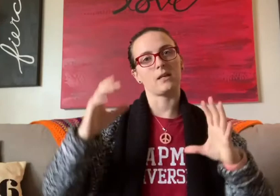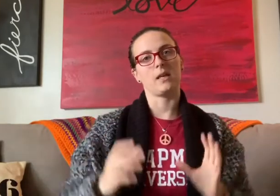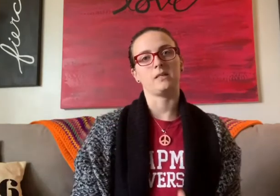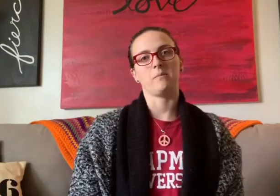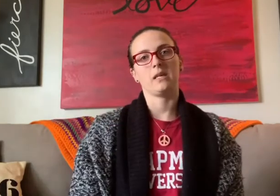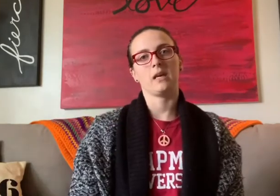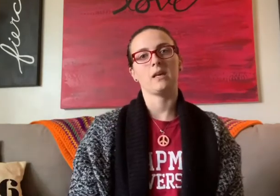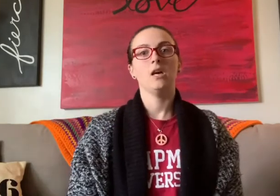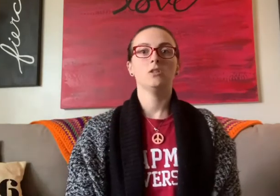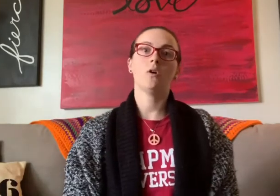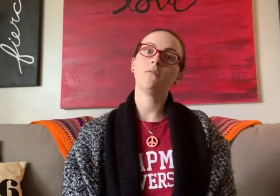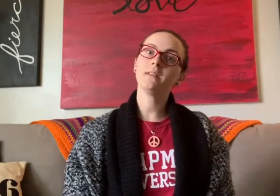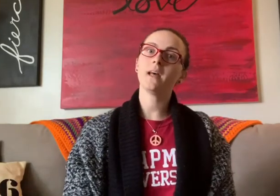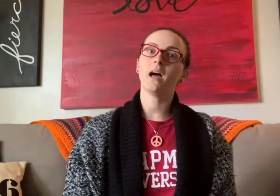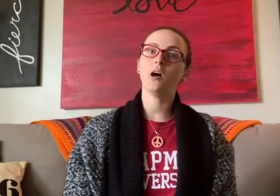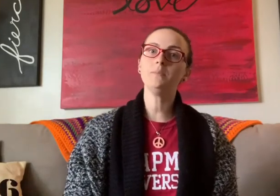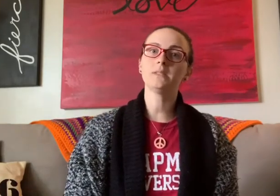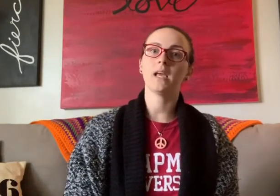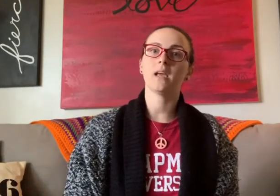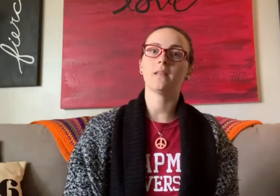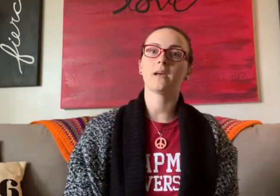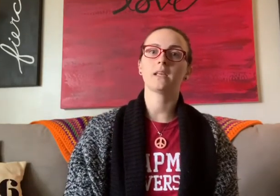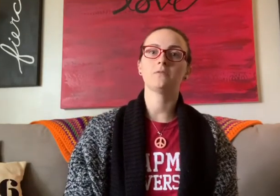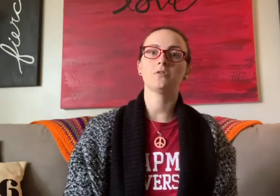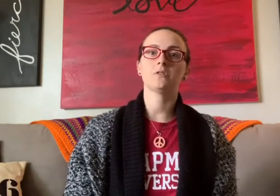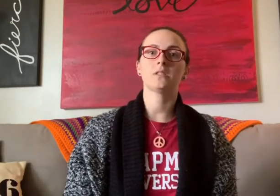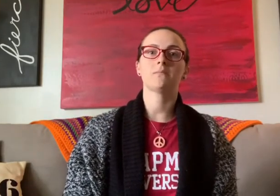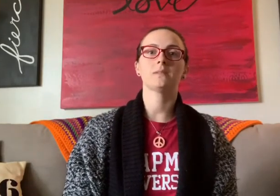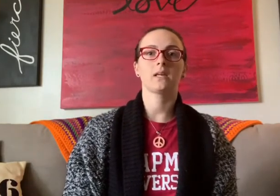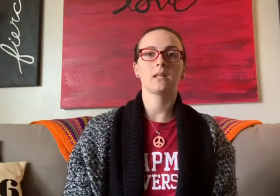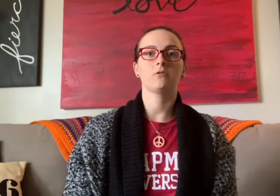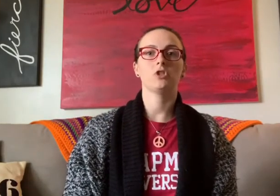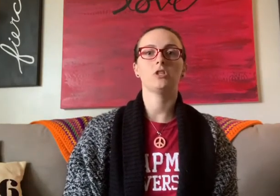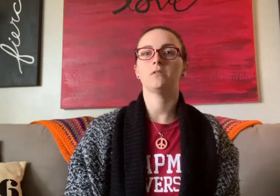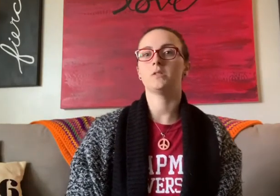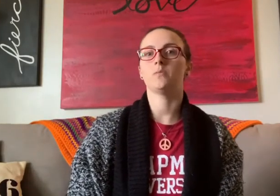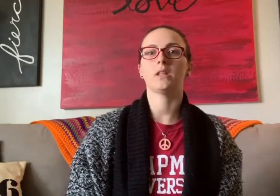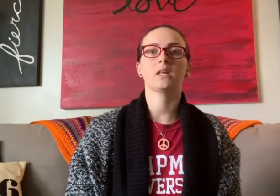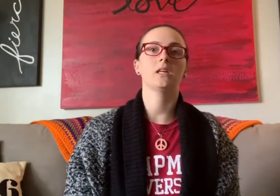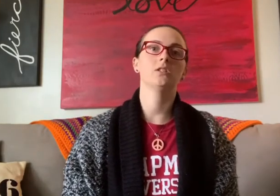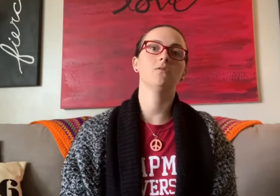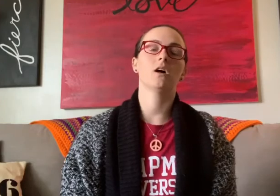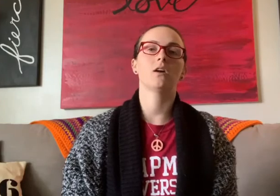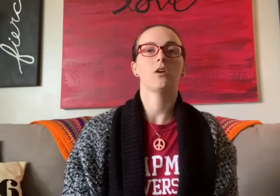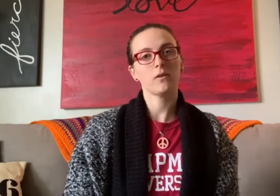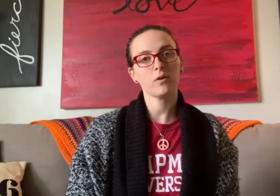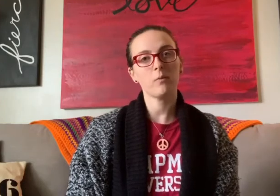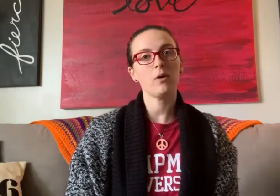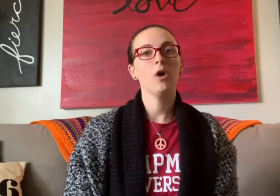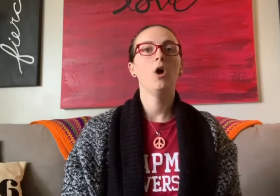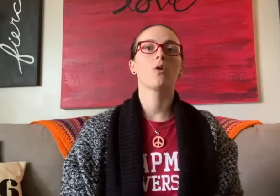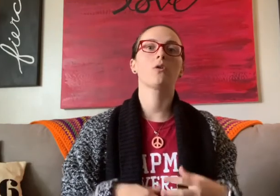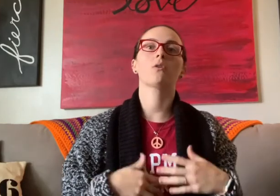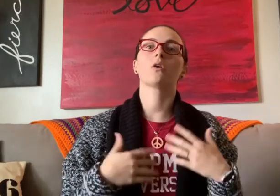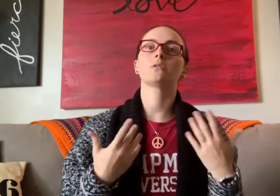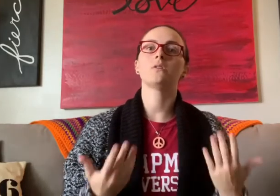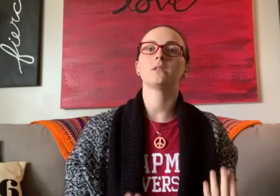is making. So hopefully that helps, and that gives you some sign language to use with kids who are nonverbal, or who are only using